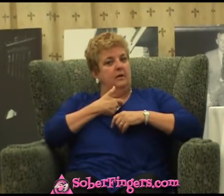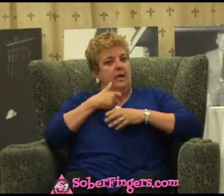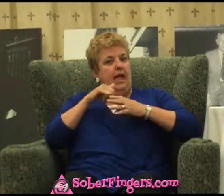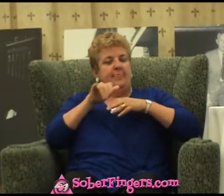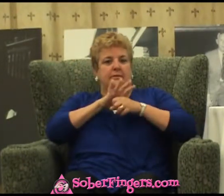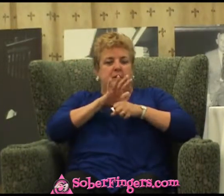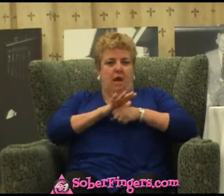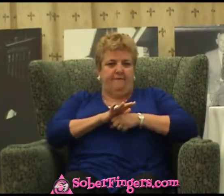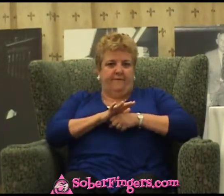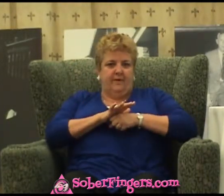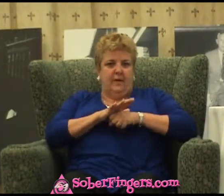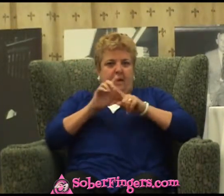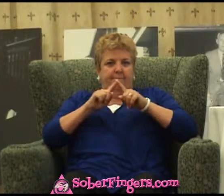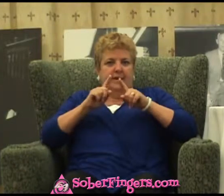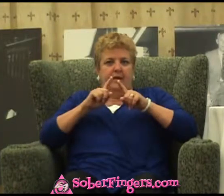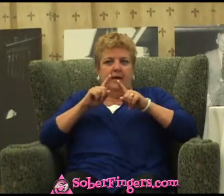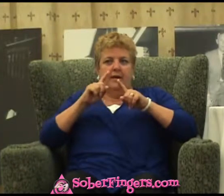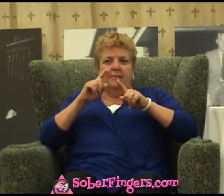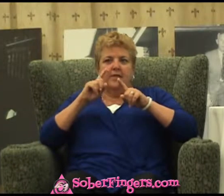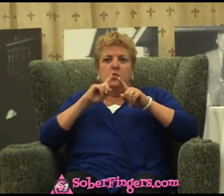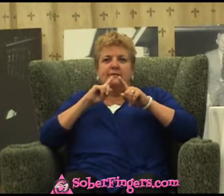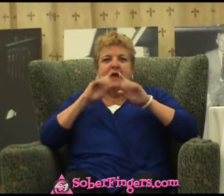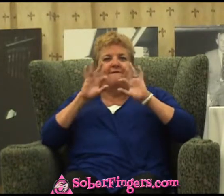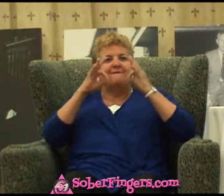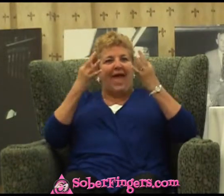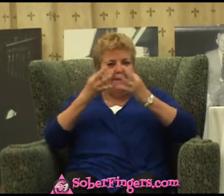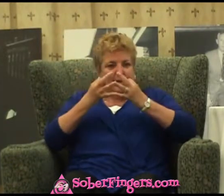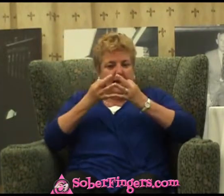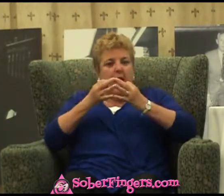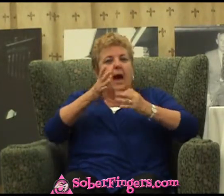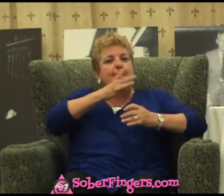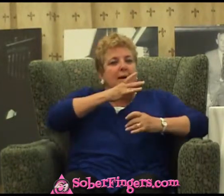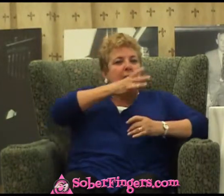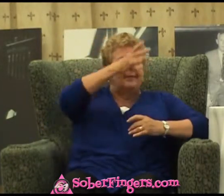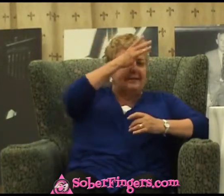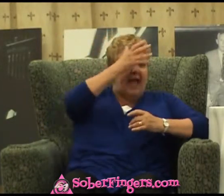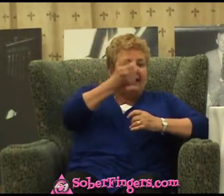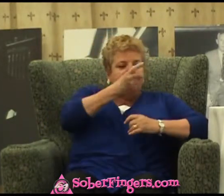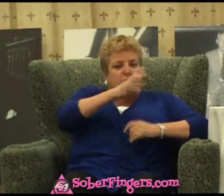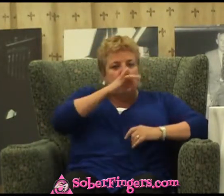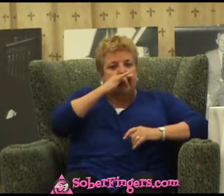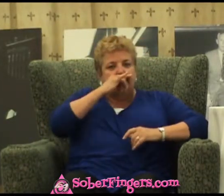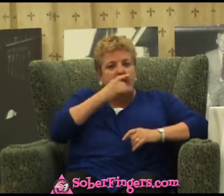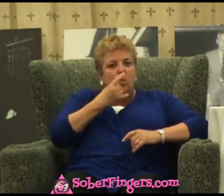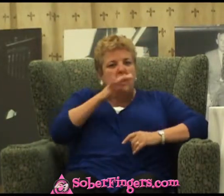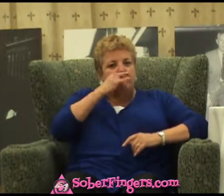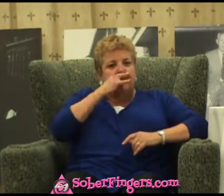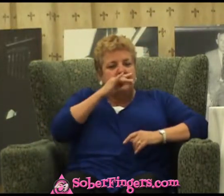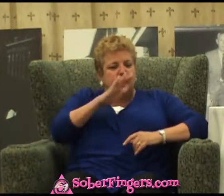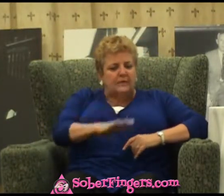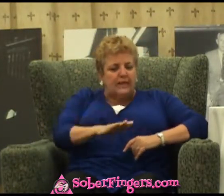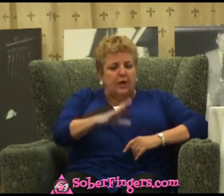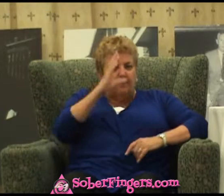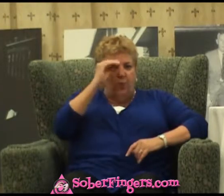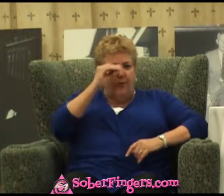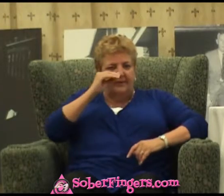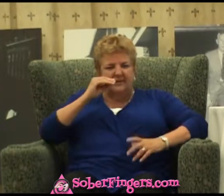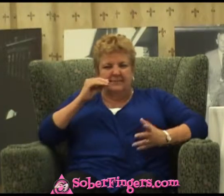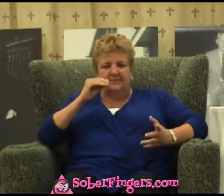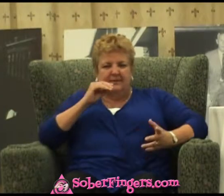there was a family traveling. There was a mom and a dad and a couple of kids, and one of these kids was a little boy. I'm not good on kids' ages,